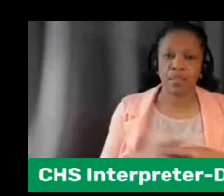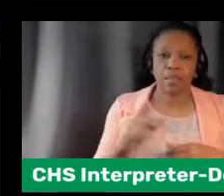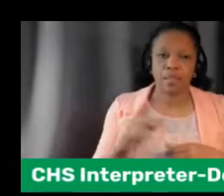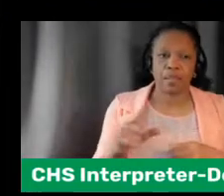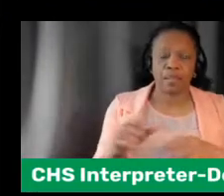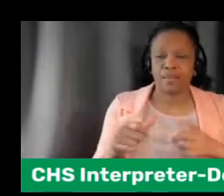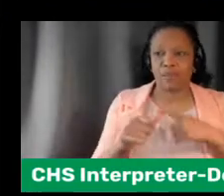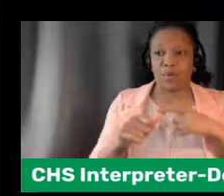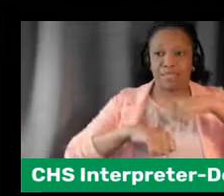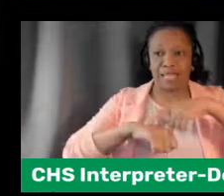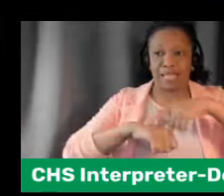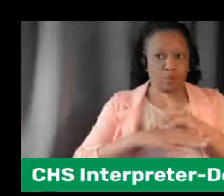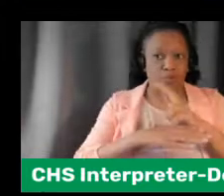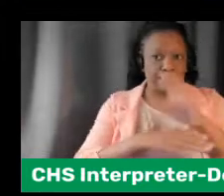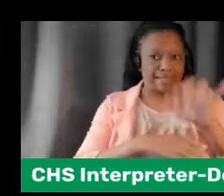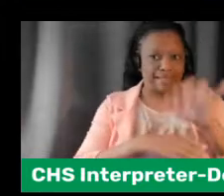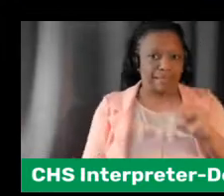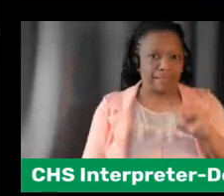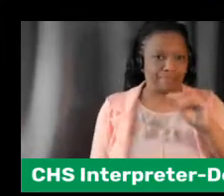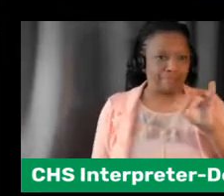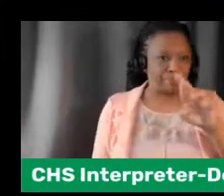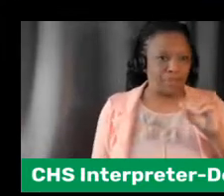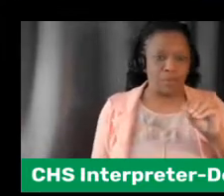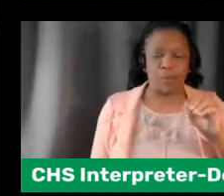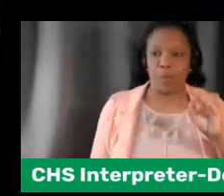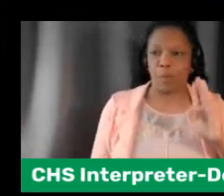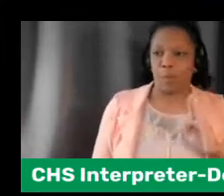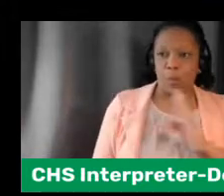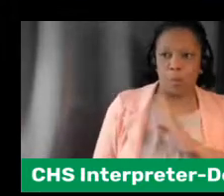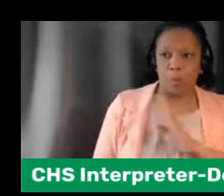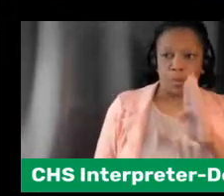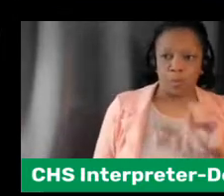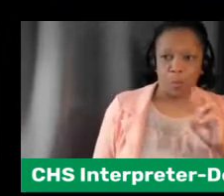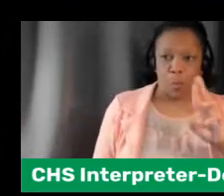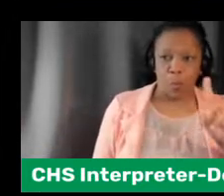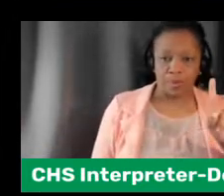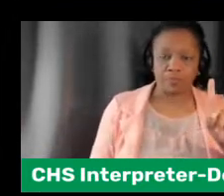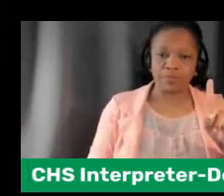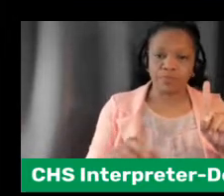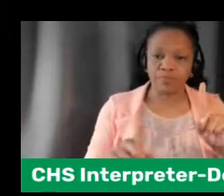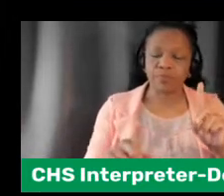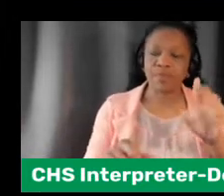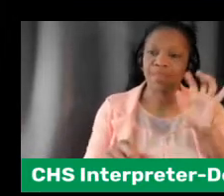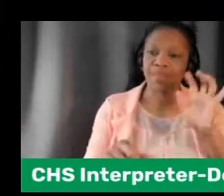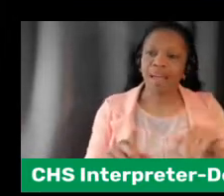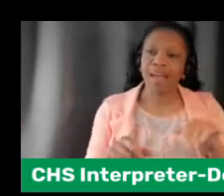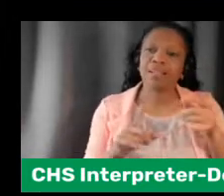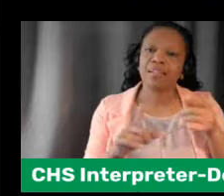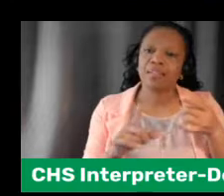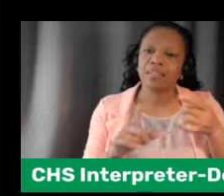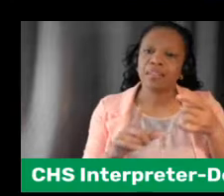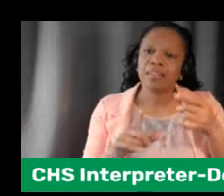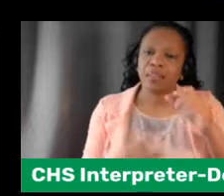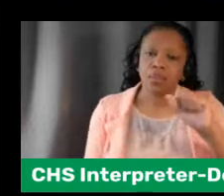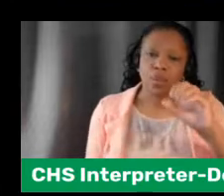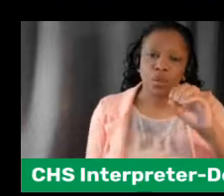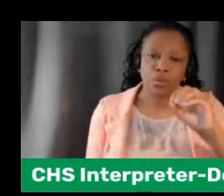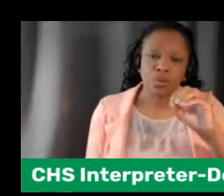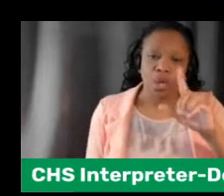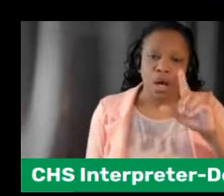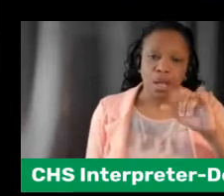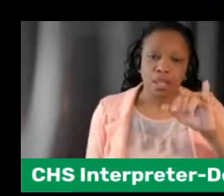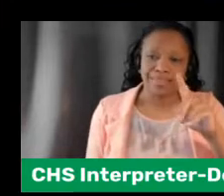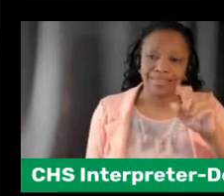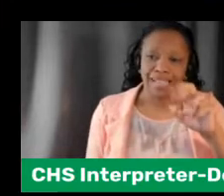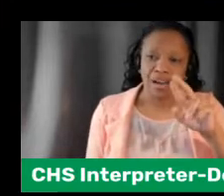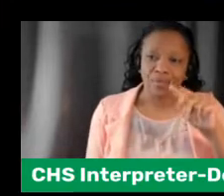the basics of the solidarity economy is that it's a system where all things that a